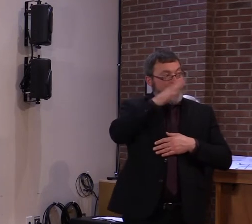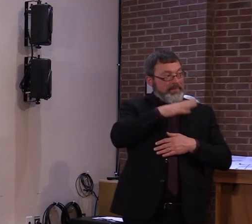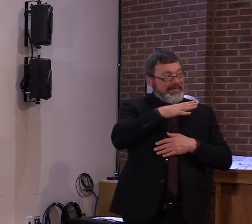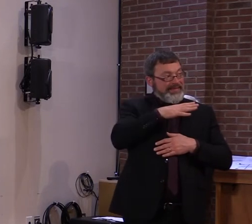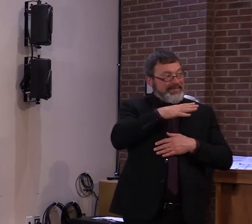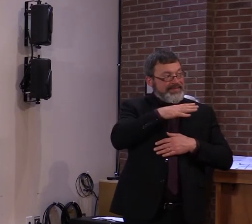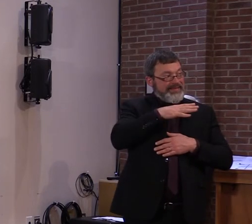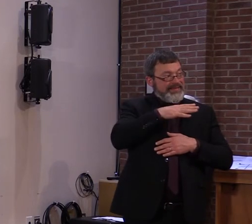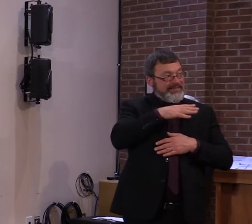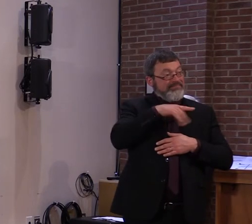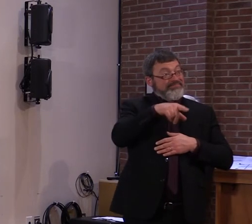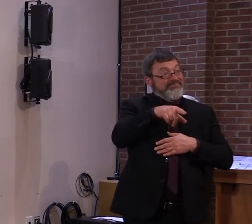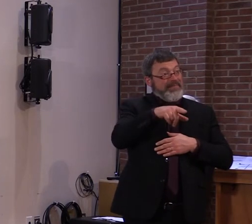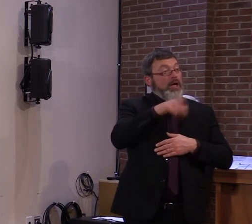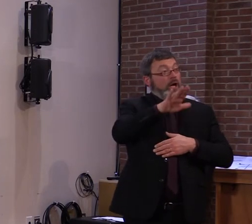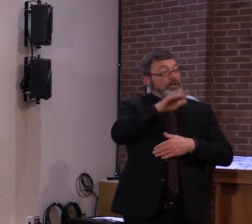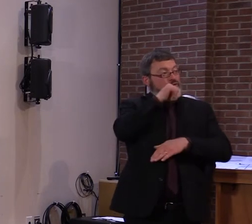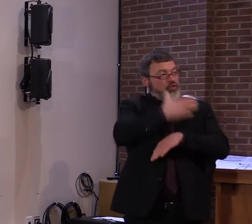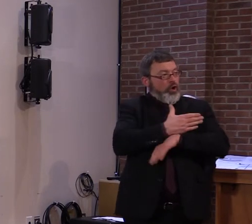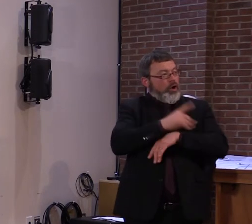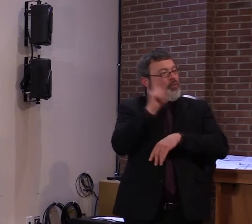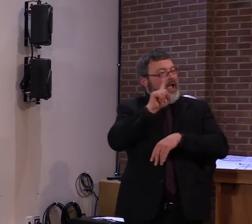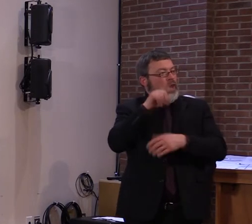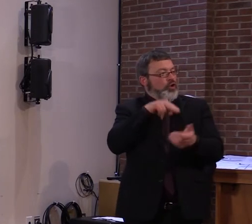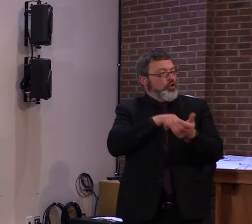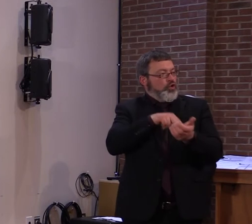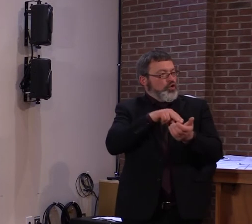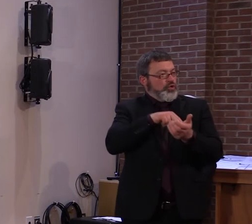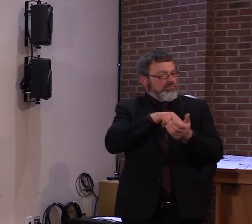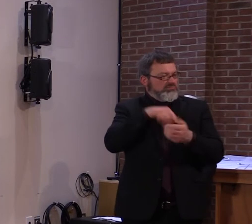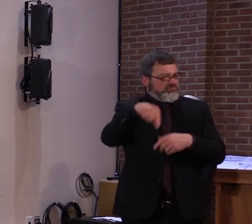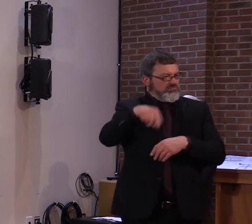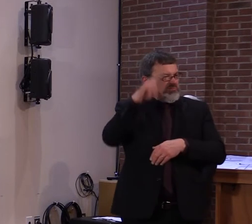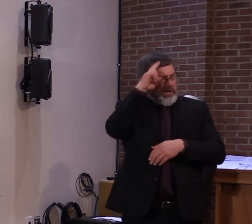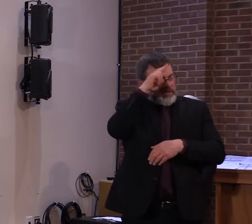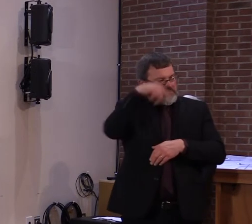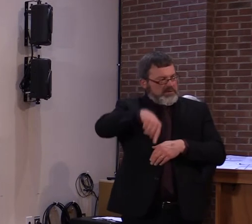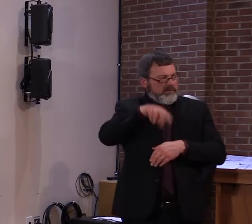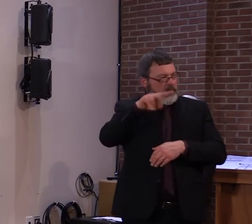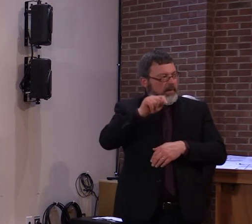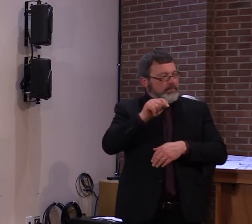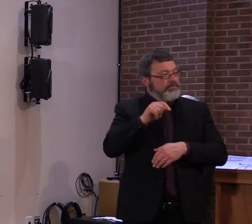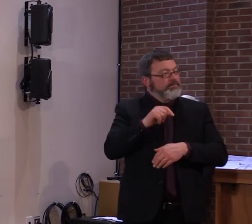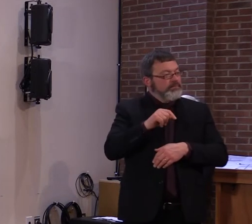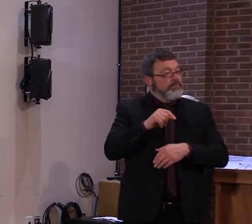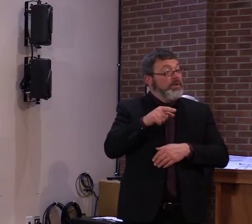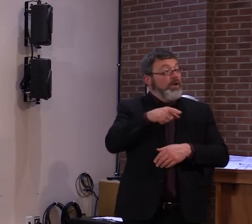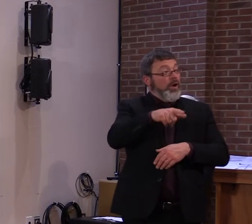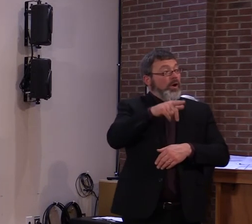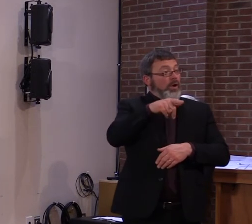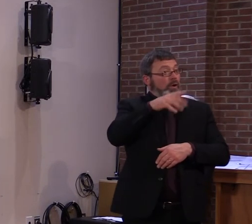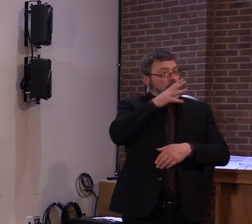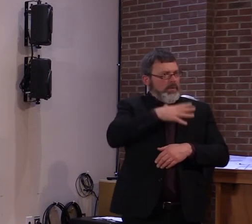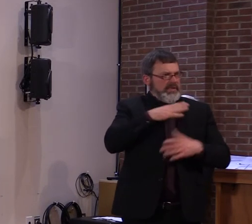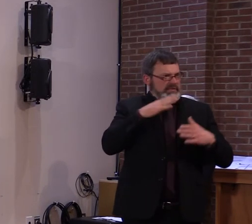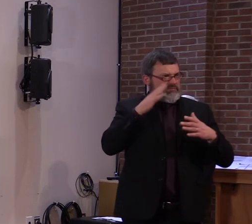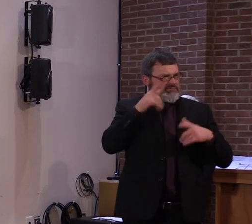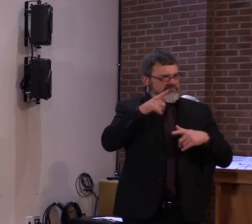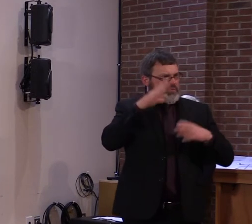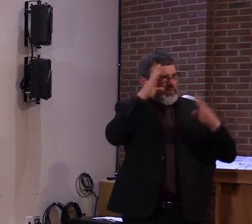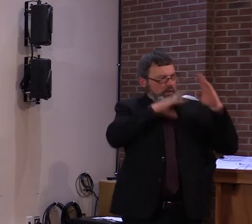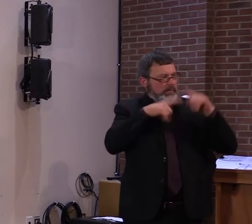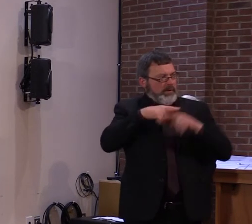not in our area, is very concerned because she said they have not been doing